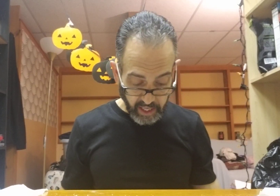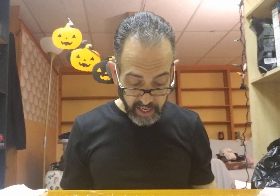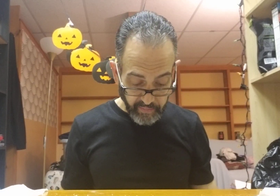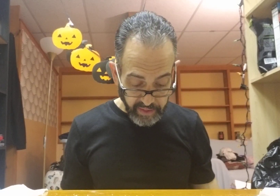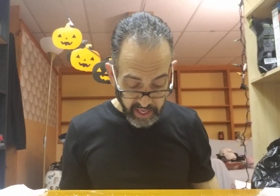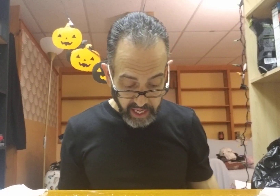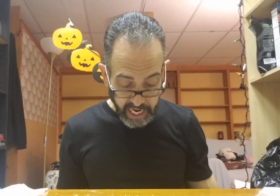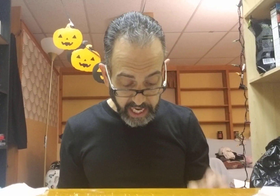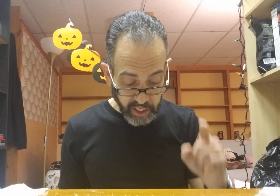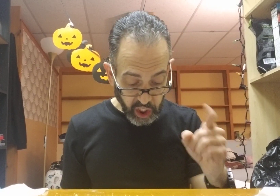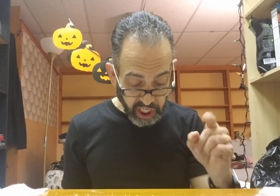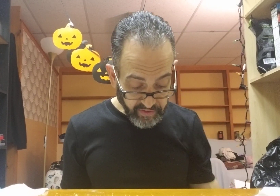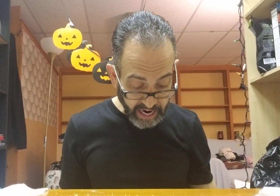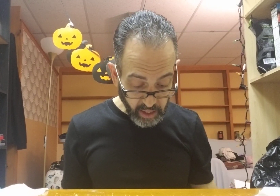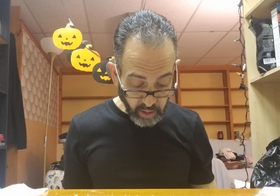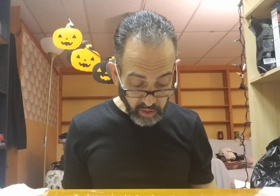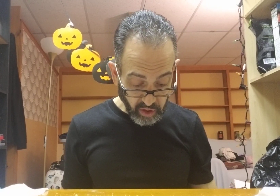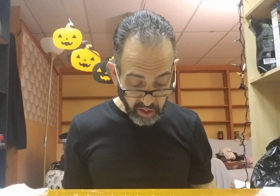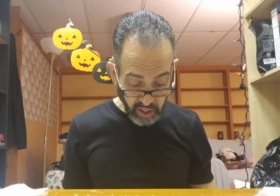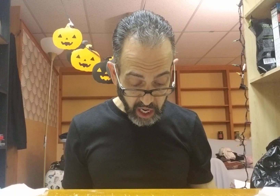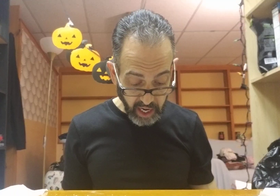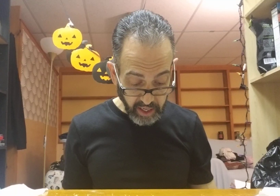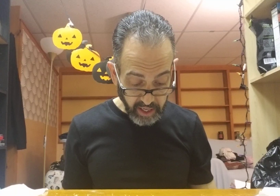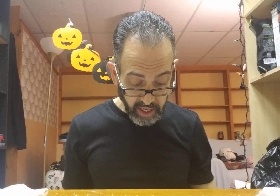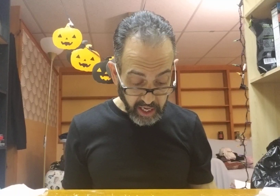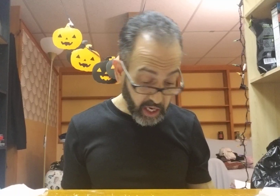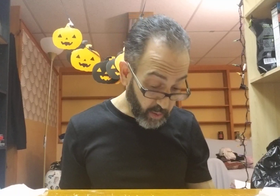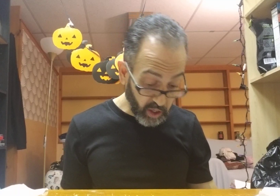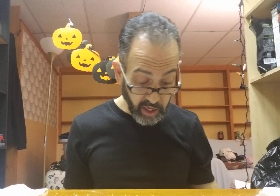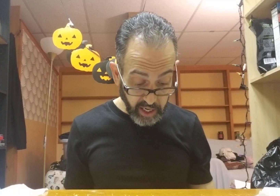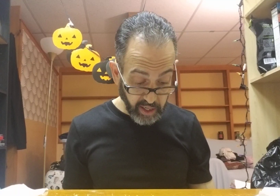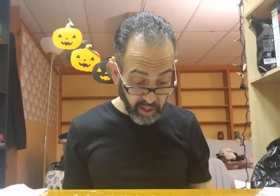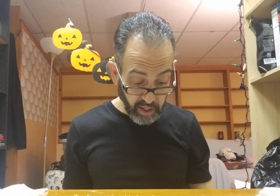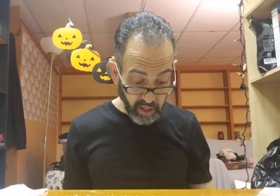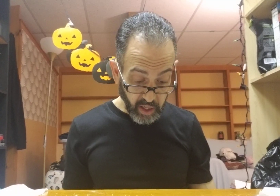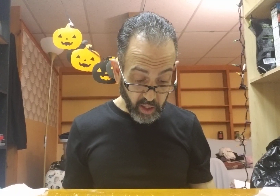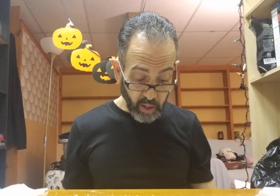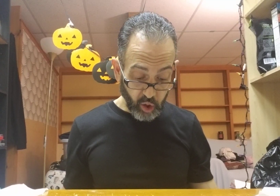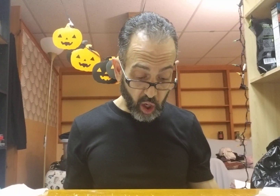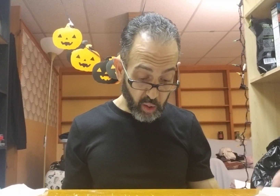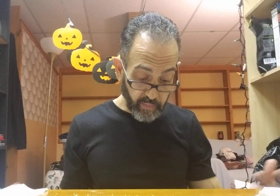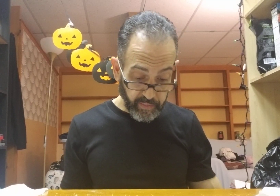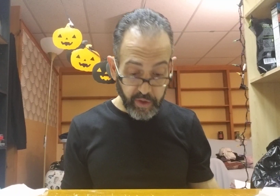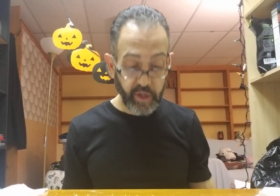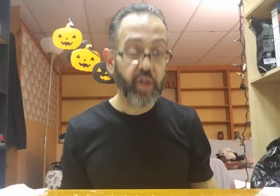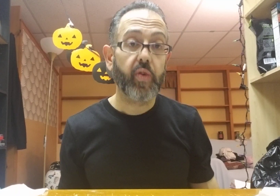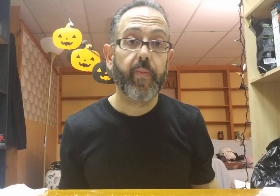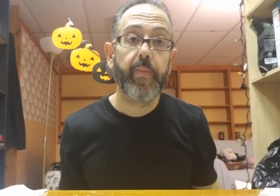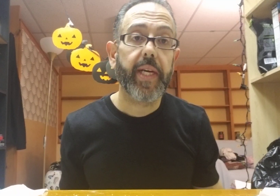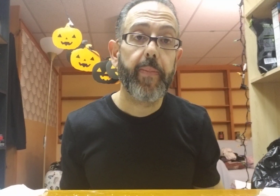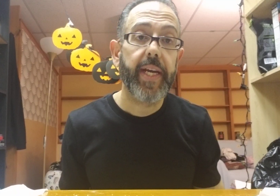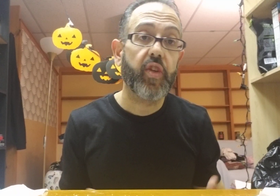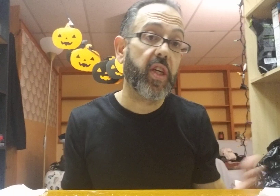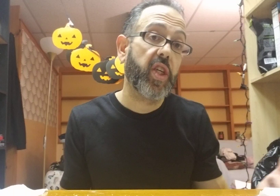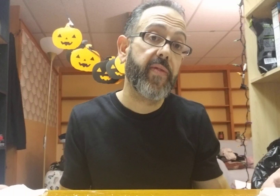Okay. And she follows him, her, it. So you're just being basic. She